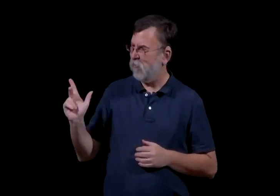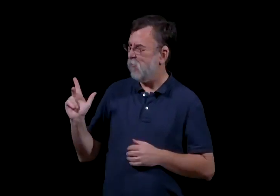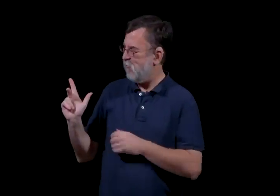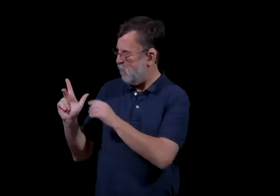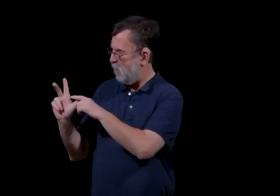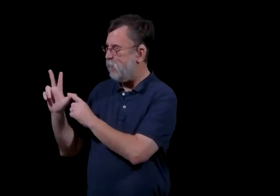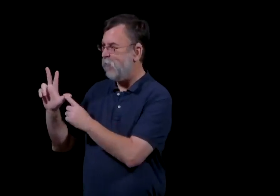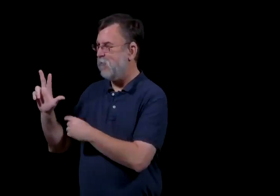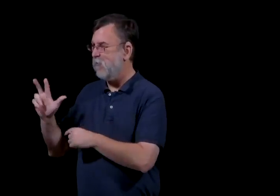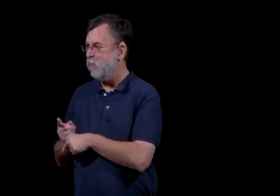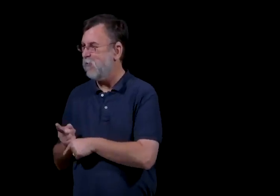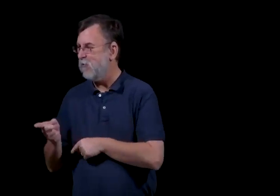23rd Psalm.